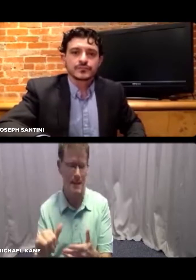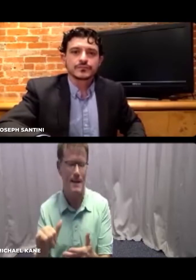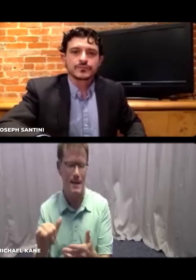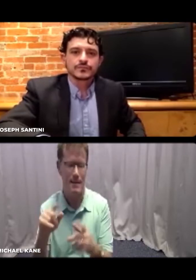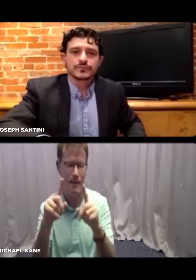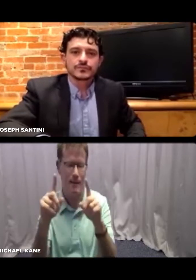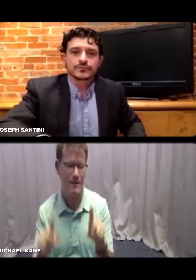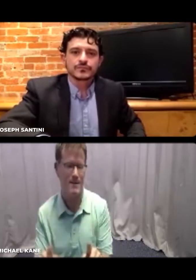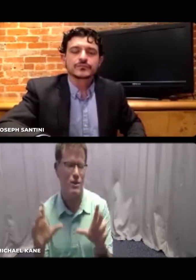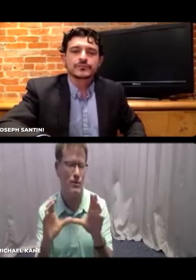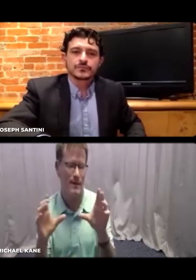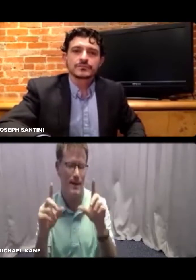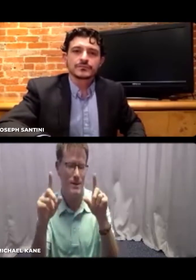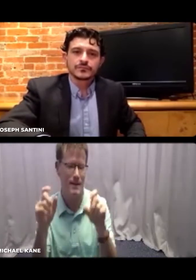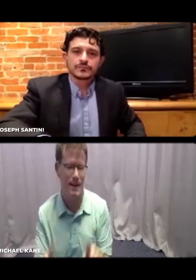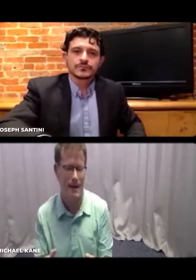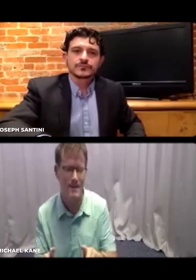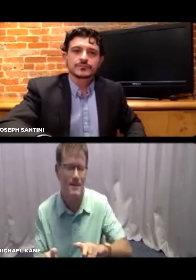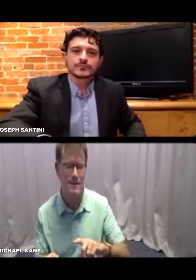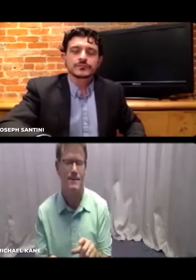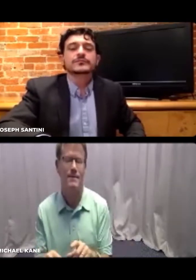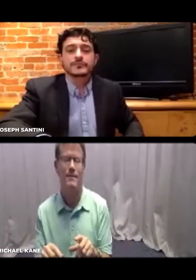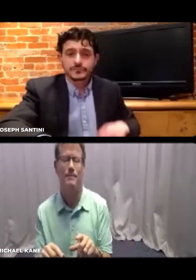a test,